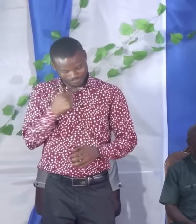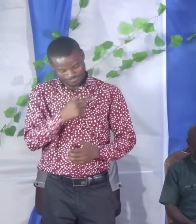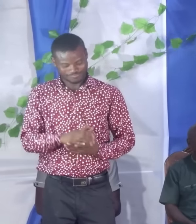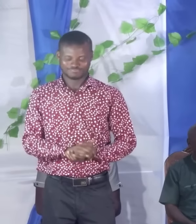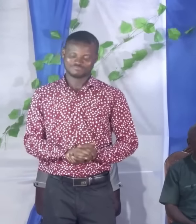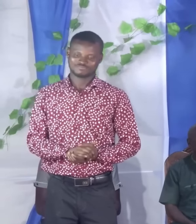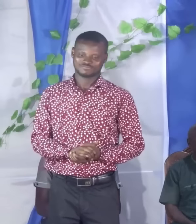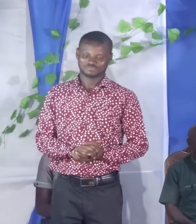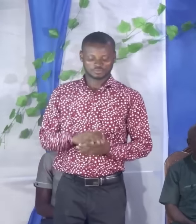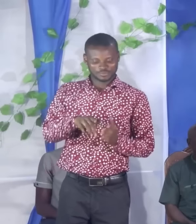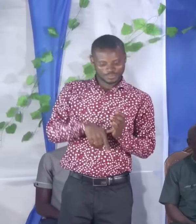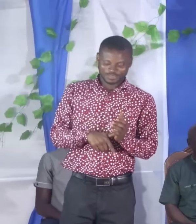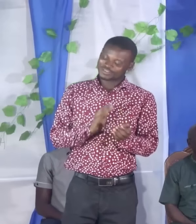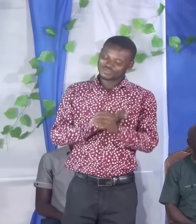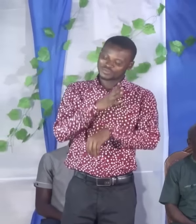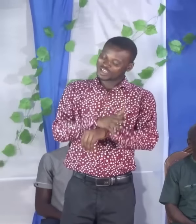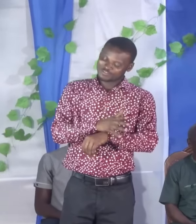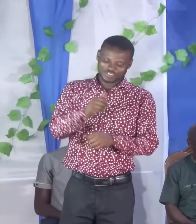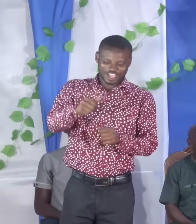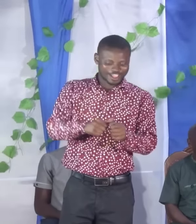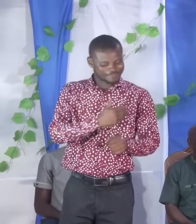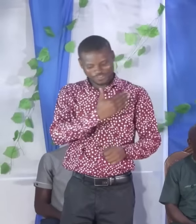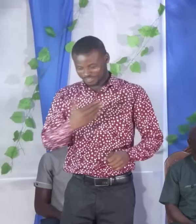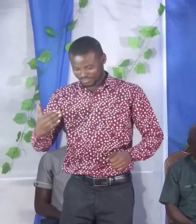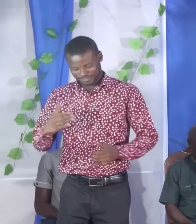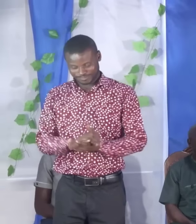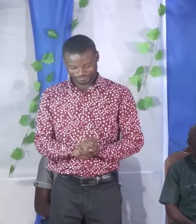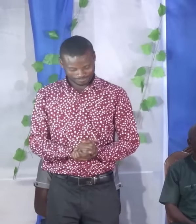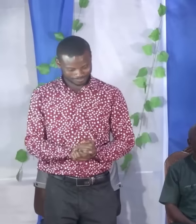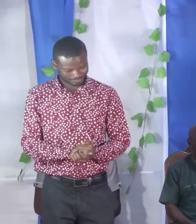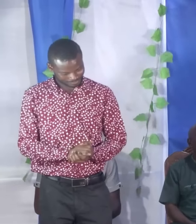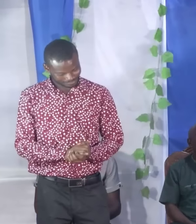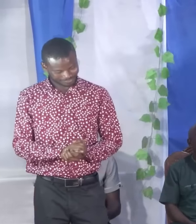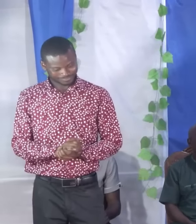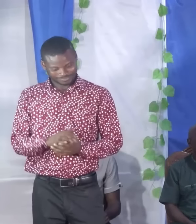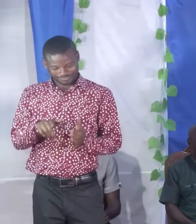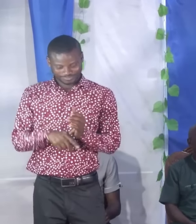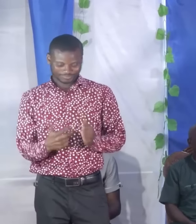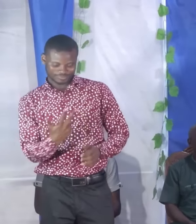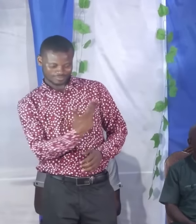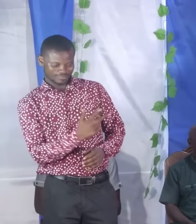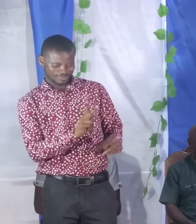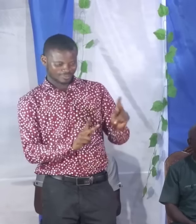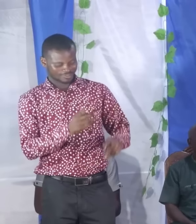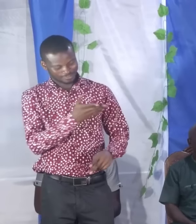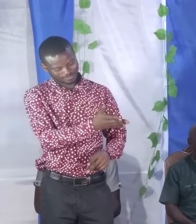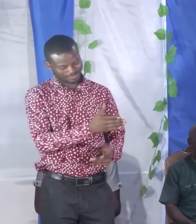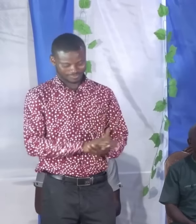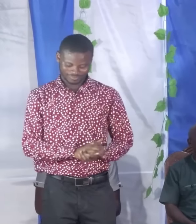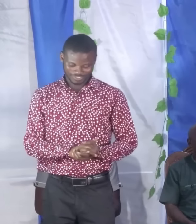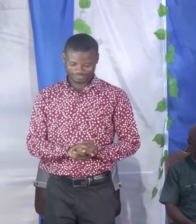asa me wie ye no se ye wie ye no ma ko na yemi ansa no ye calculate ni etu